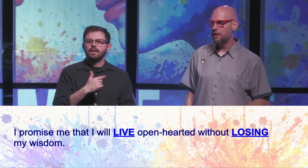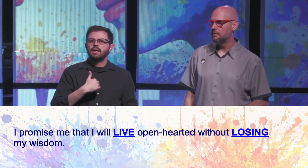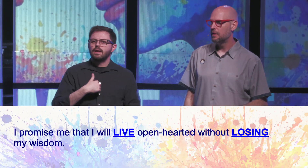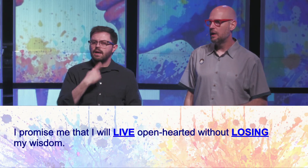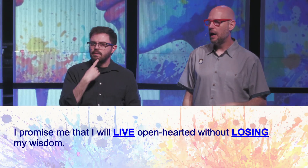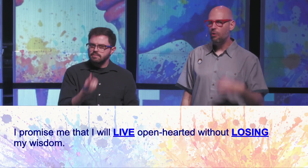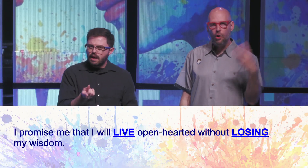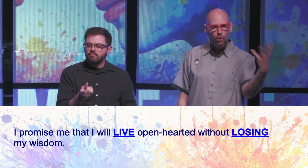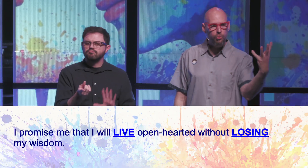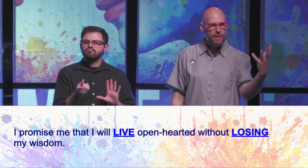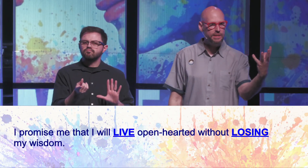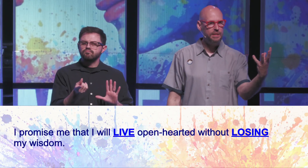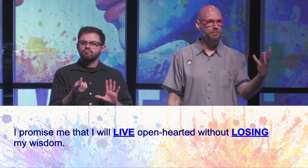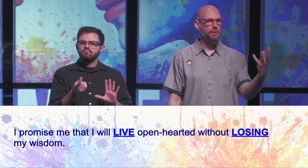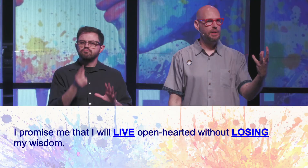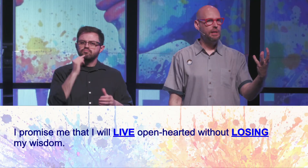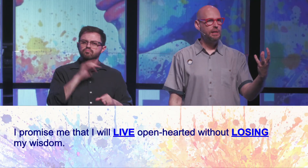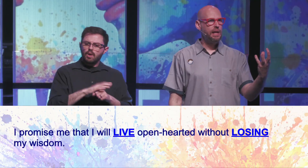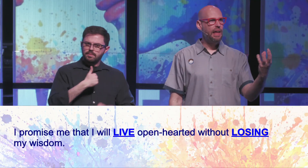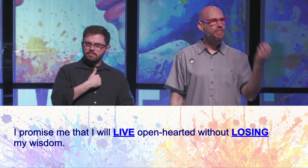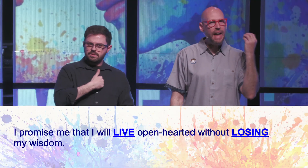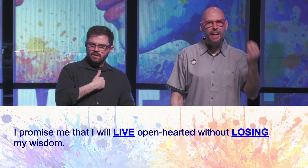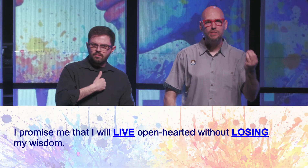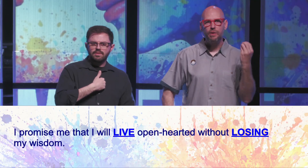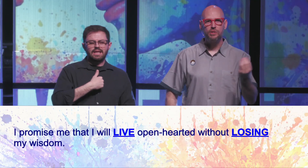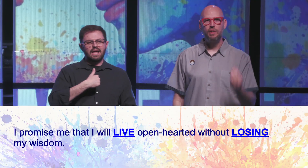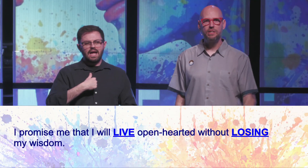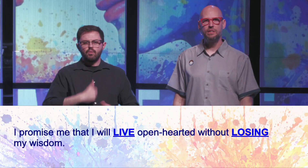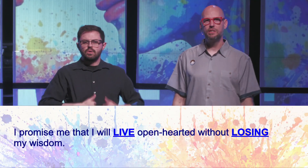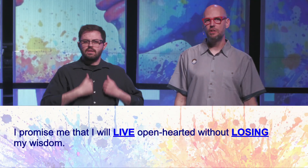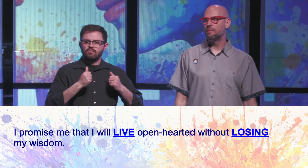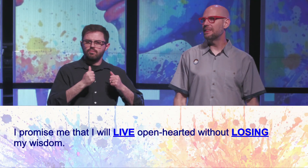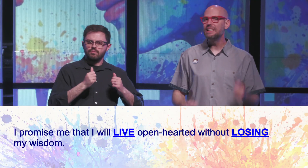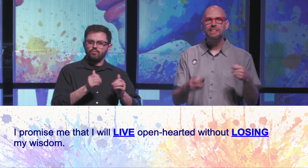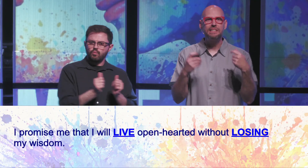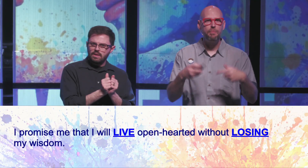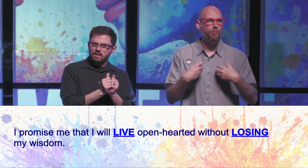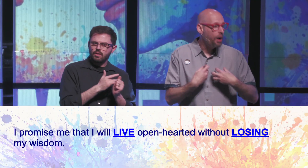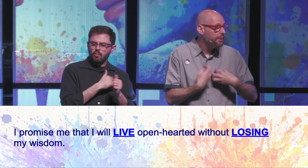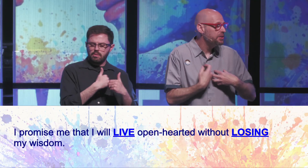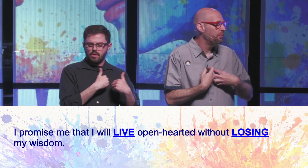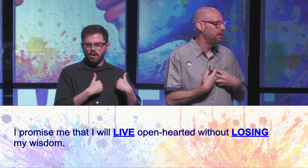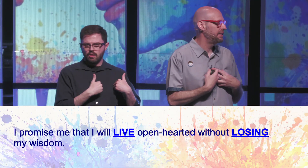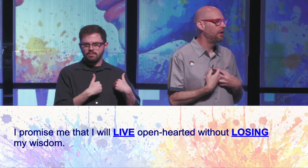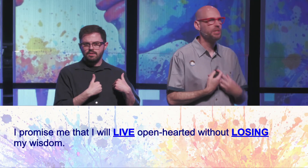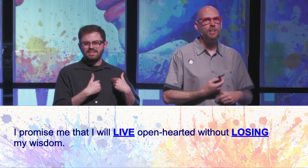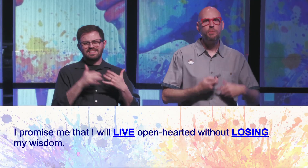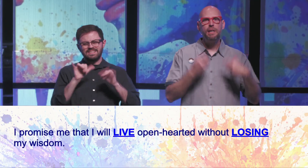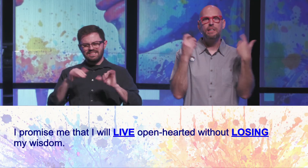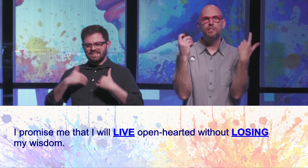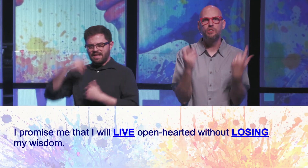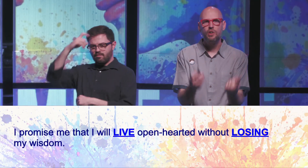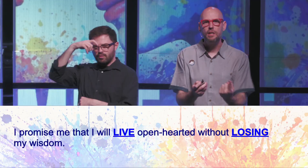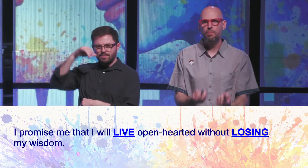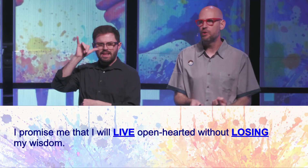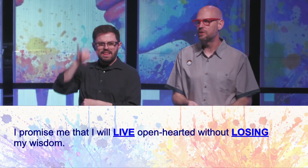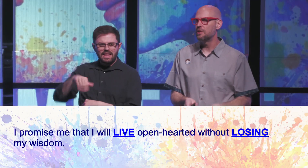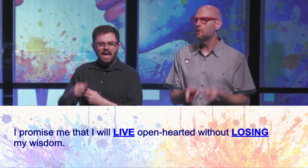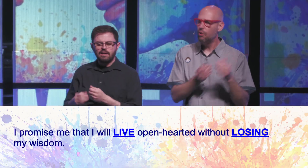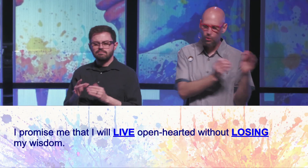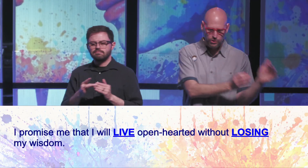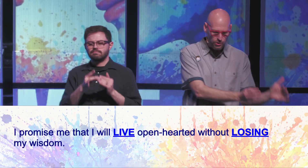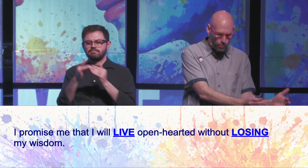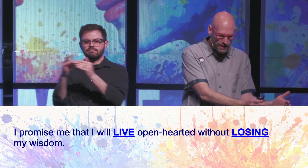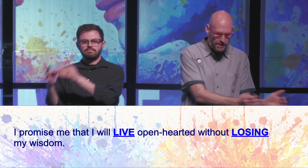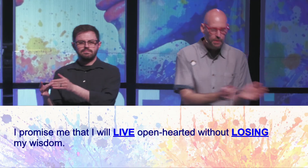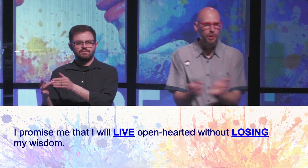do it. I will hold wisdom, and that is resurrection discernment. This is a promise to ourselves to be a discerning person